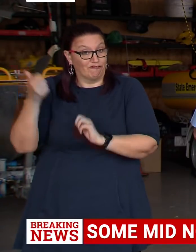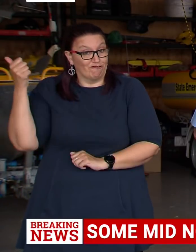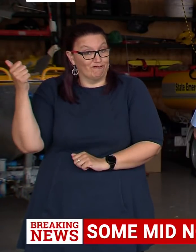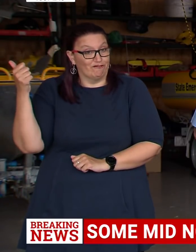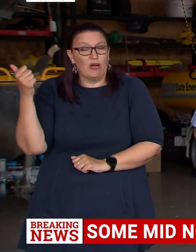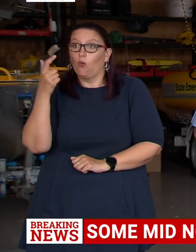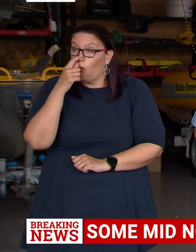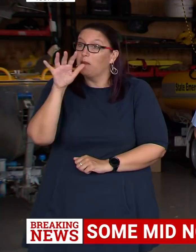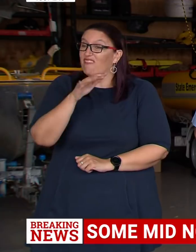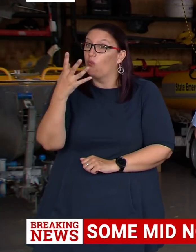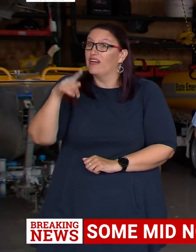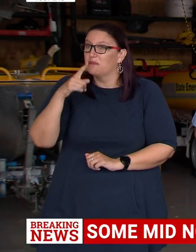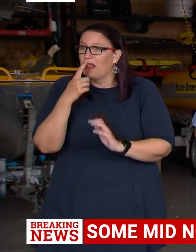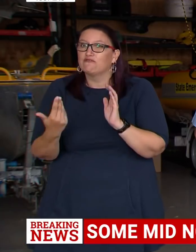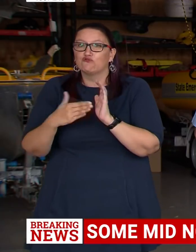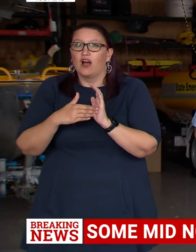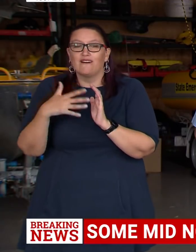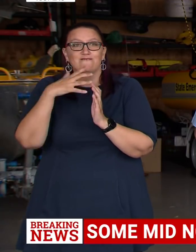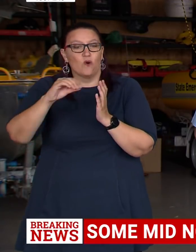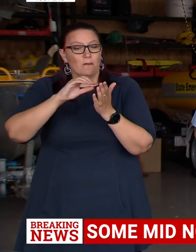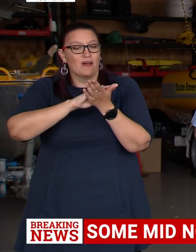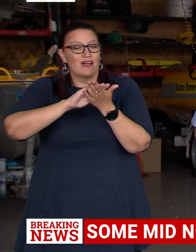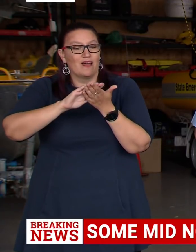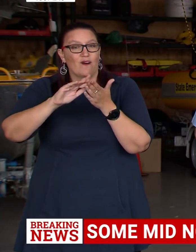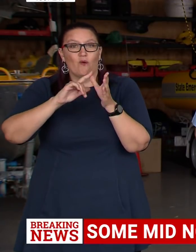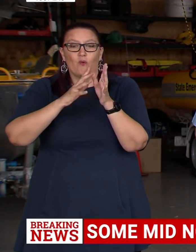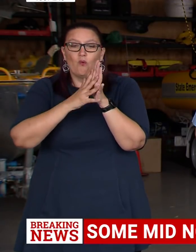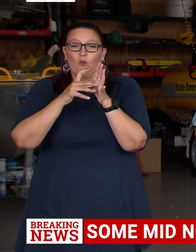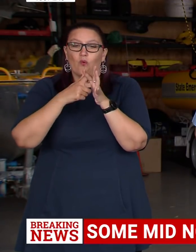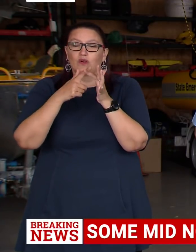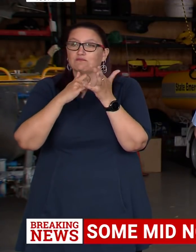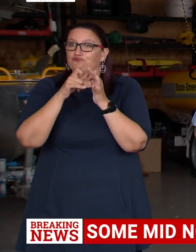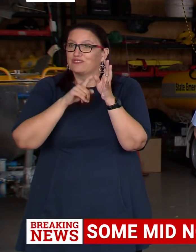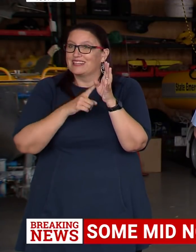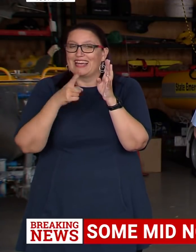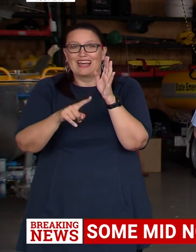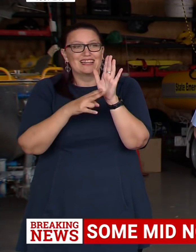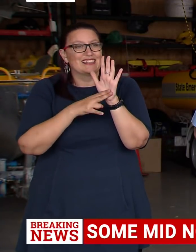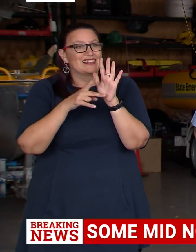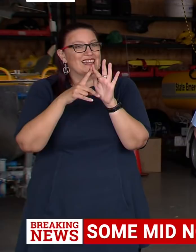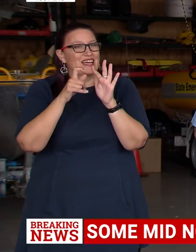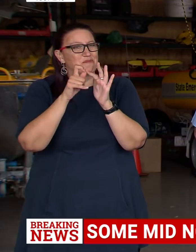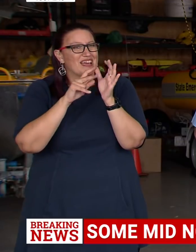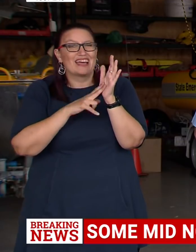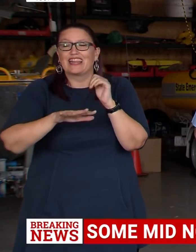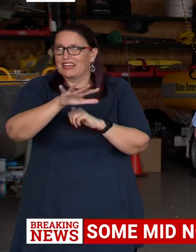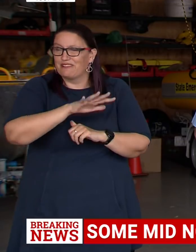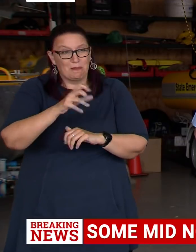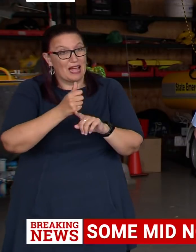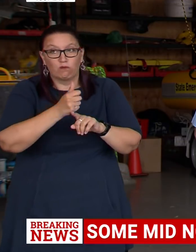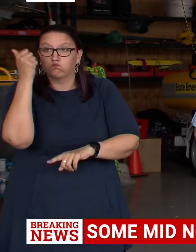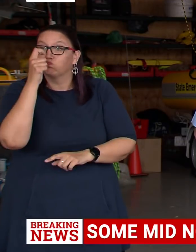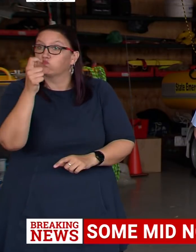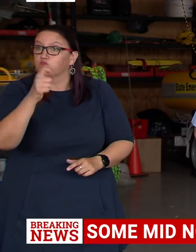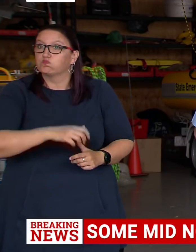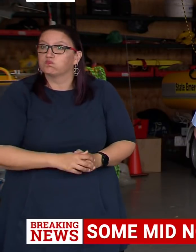around 4,000 people around the Nepean Hawkesbury Valley and Western Sydney that are directly impacted, and the next few days is very critical